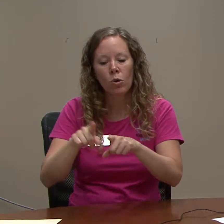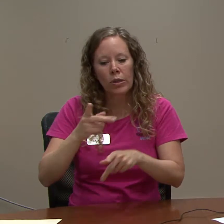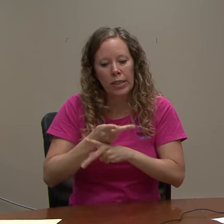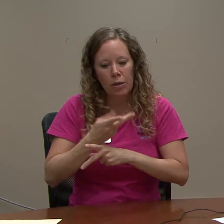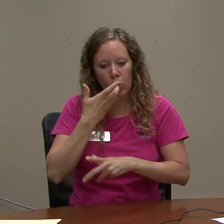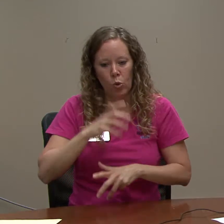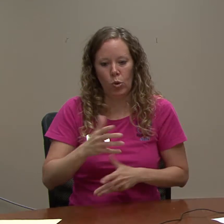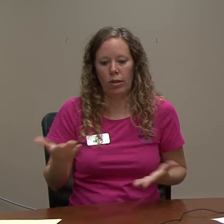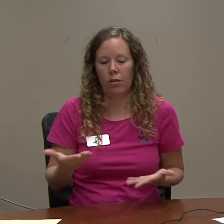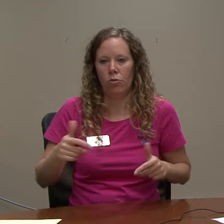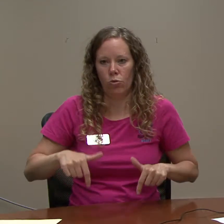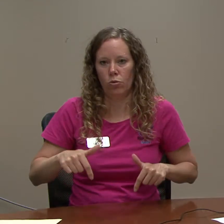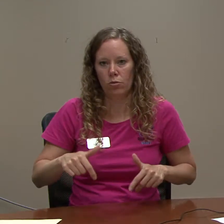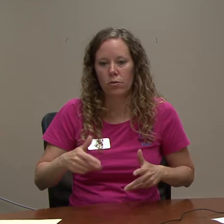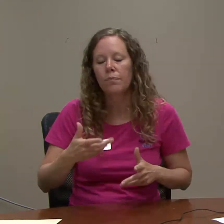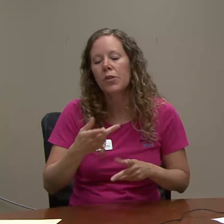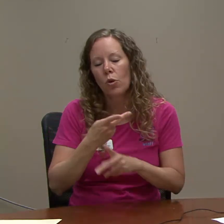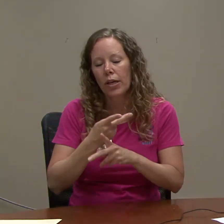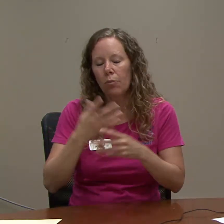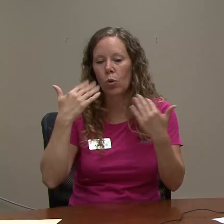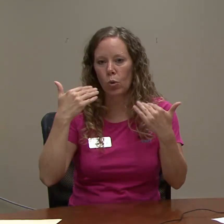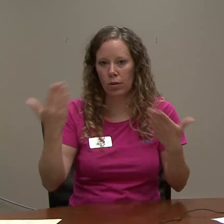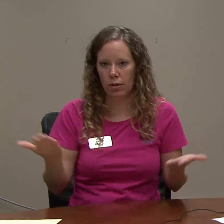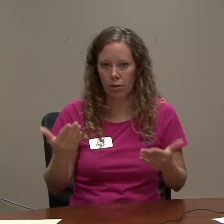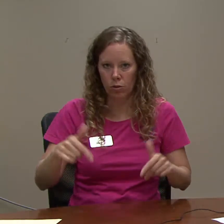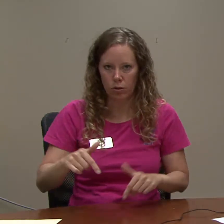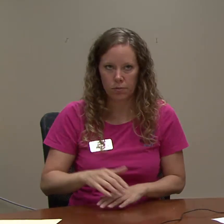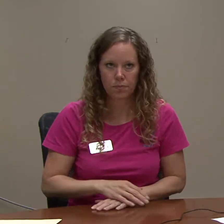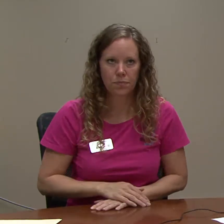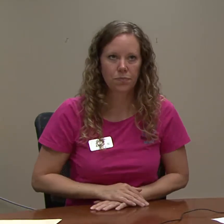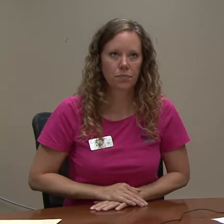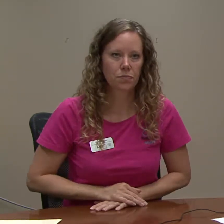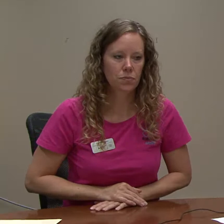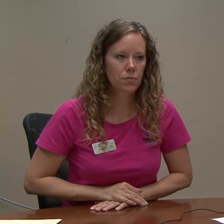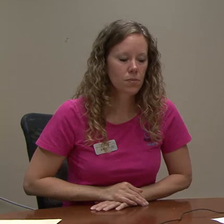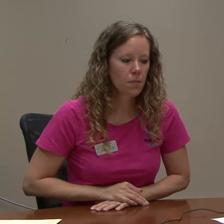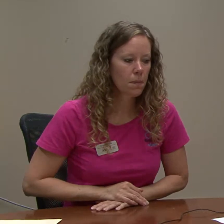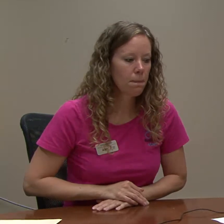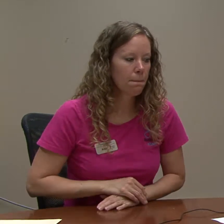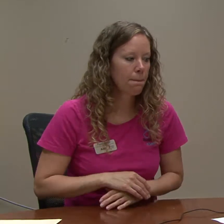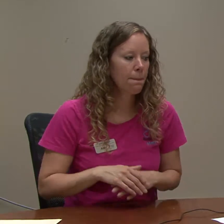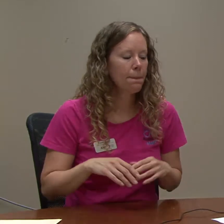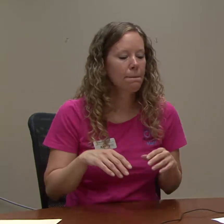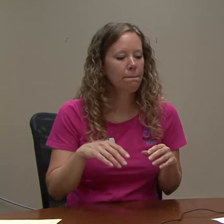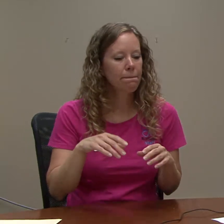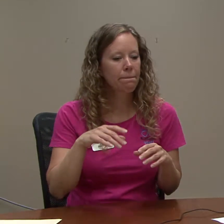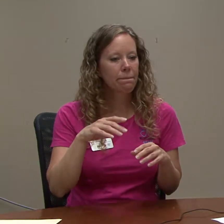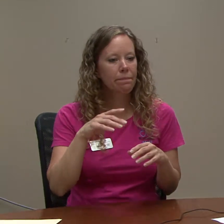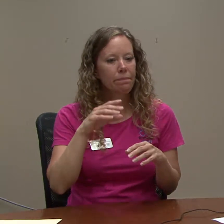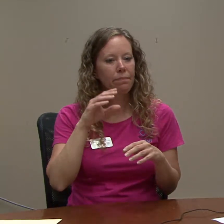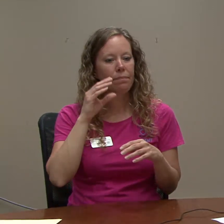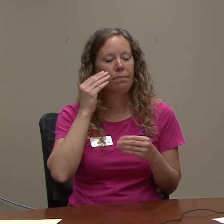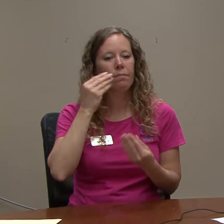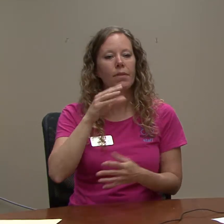cool. Essential visitors, which is defined, which hasn't changed, is defined